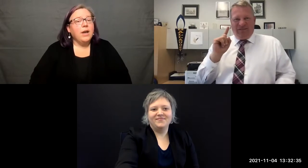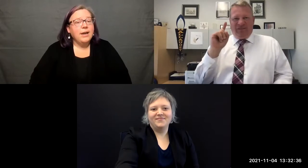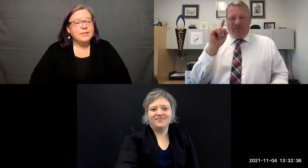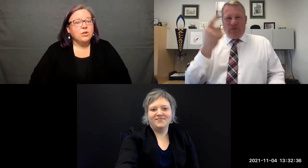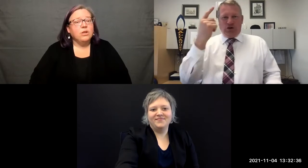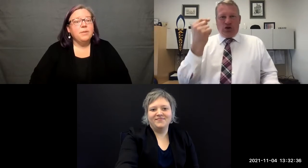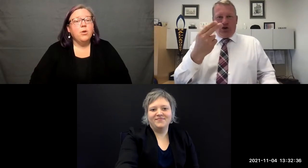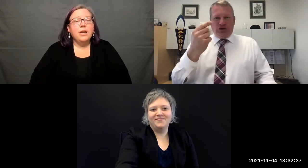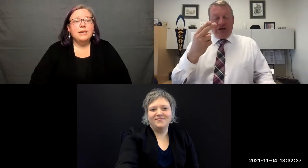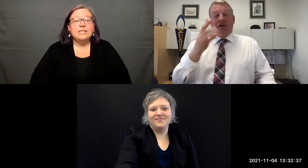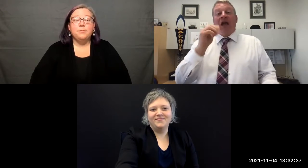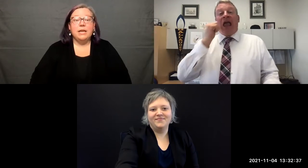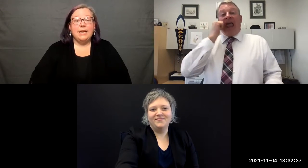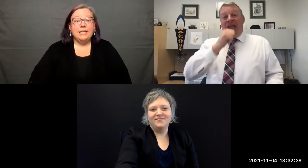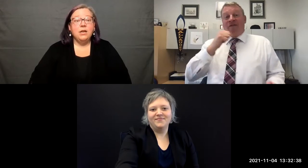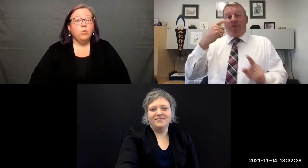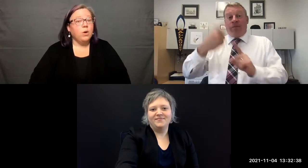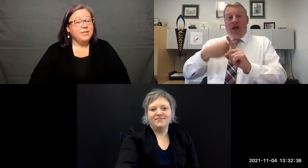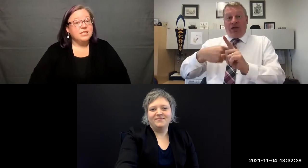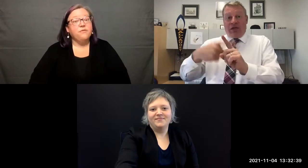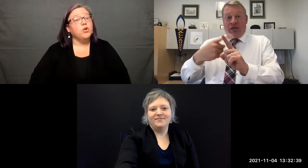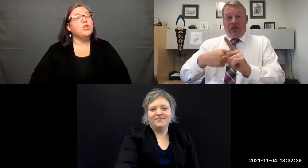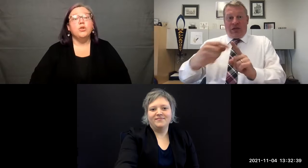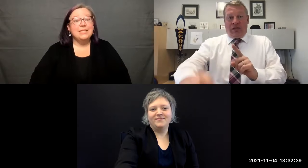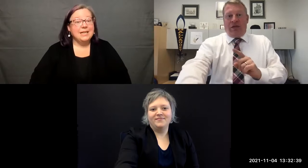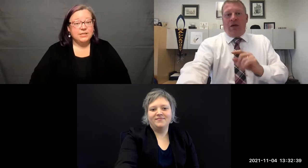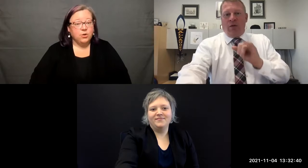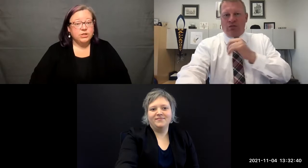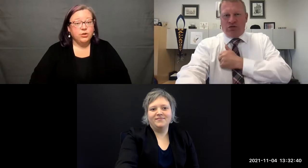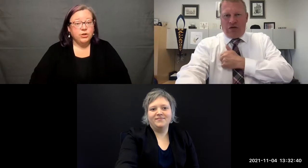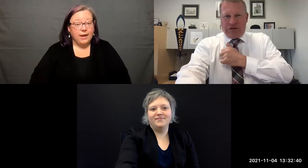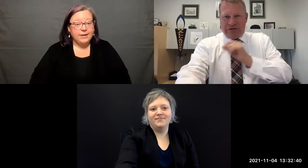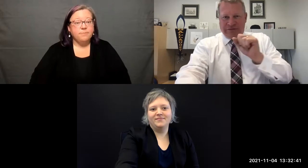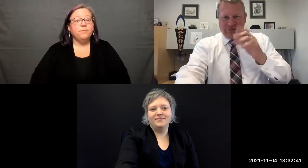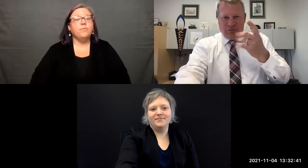Okay, so let me go ahead and explain what this first Thursday is going to look like.